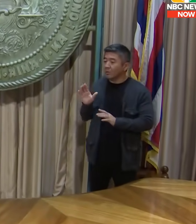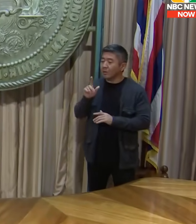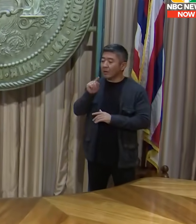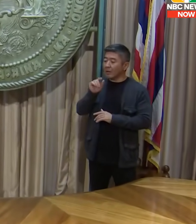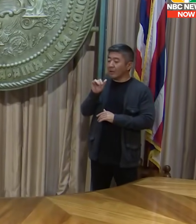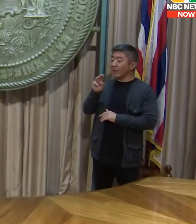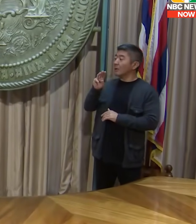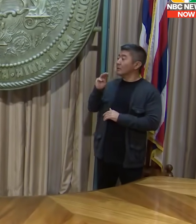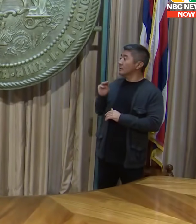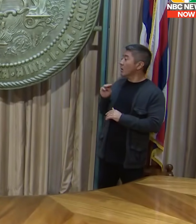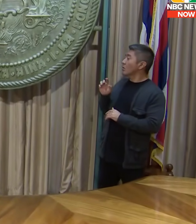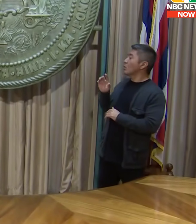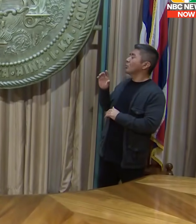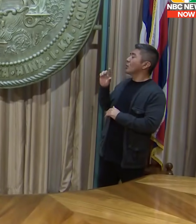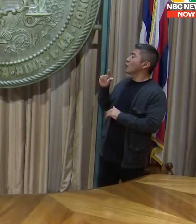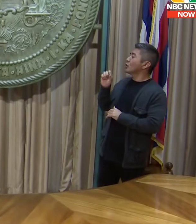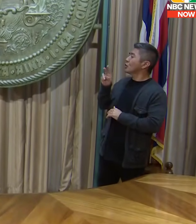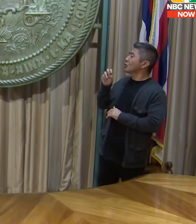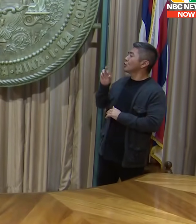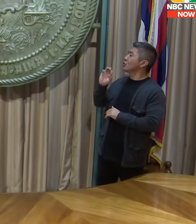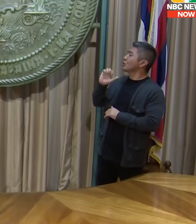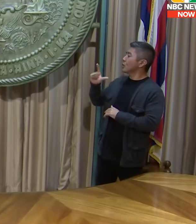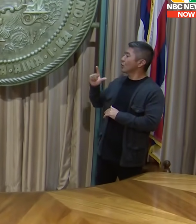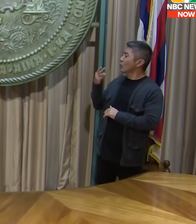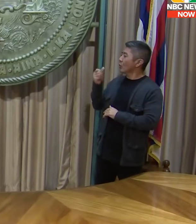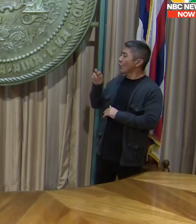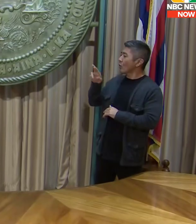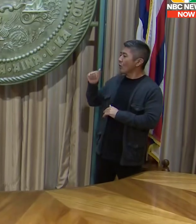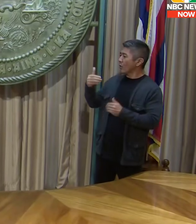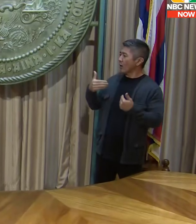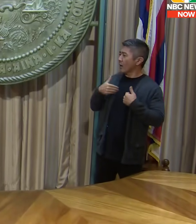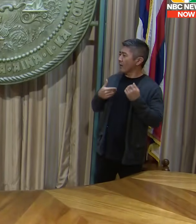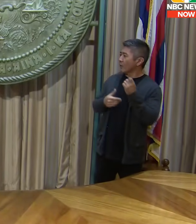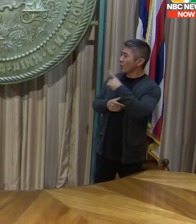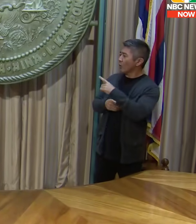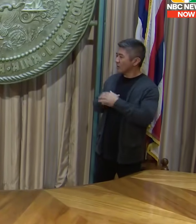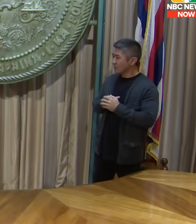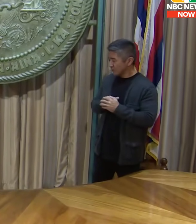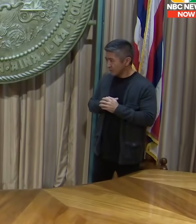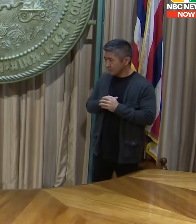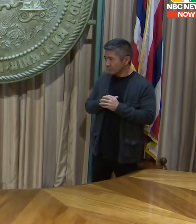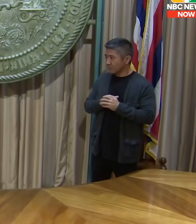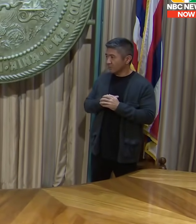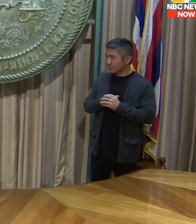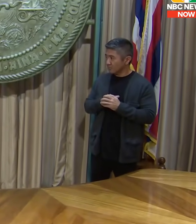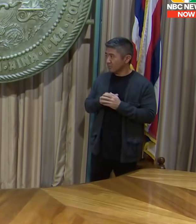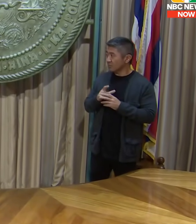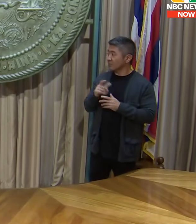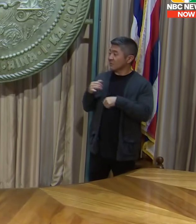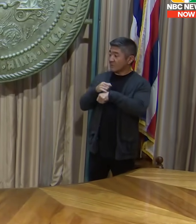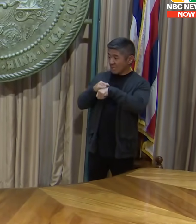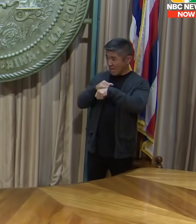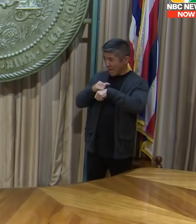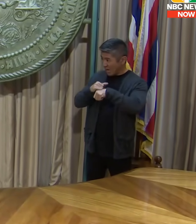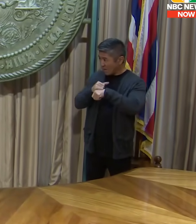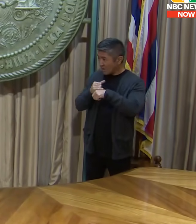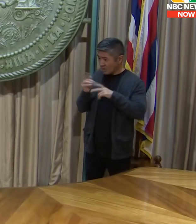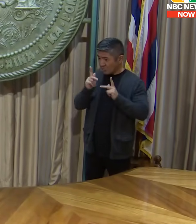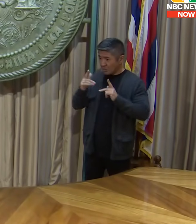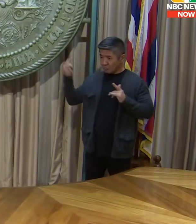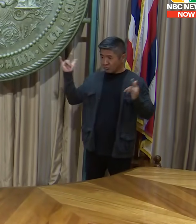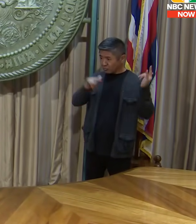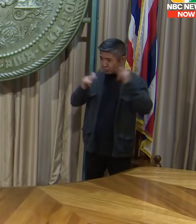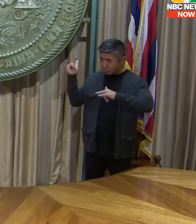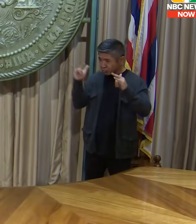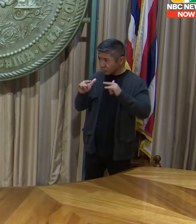General Hara. Neighbor Island residents, this is from Colleen Uwechi. Neighbor Island residents are frequent flyers to Oahu for